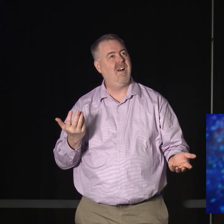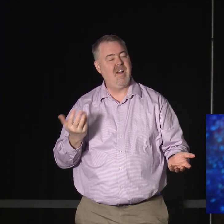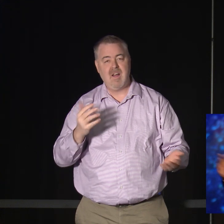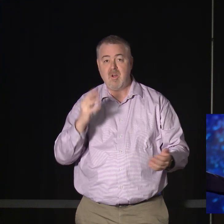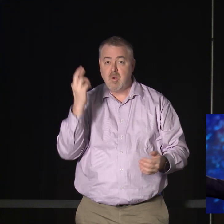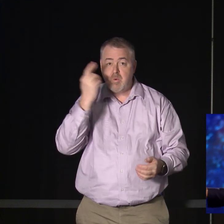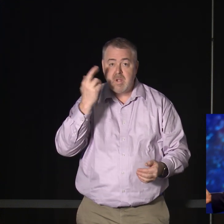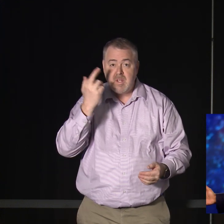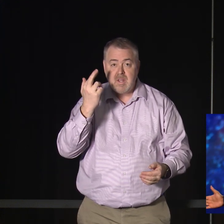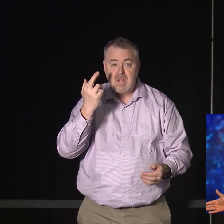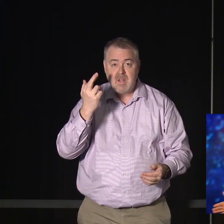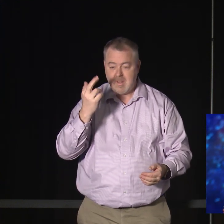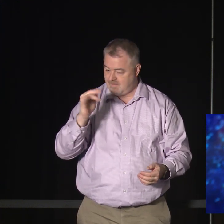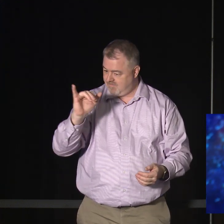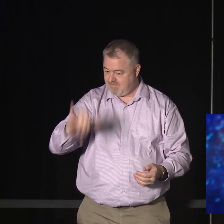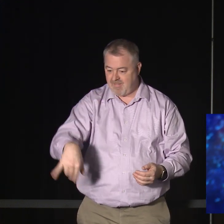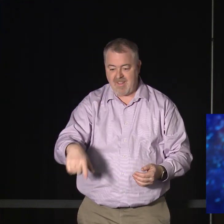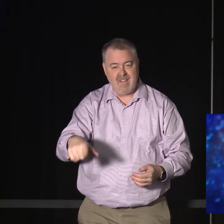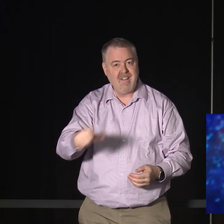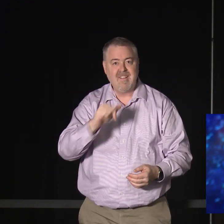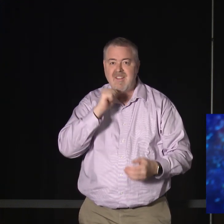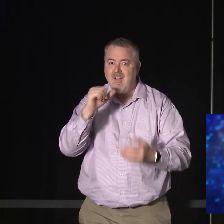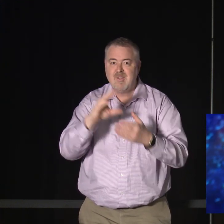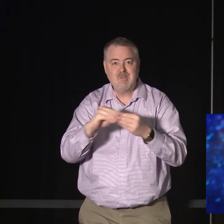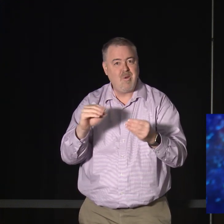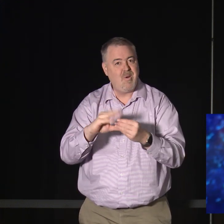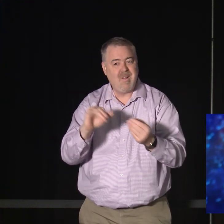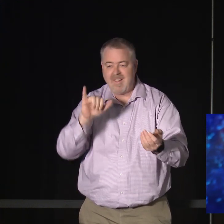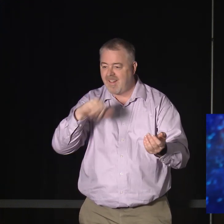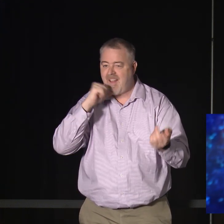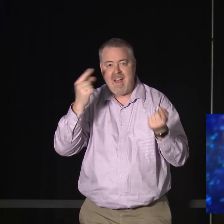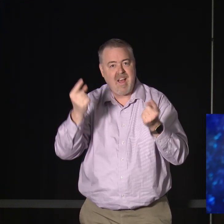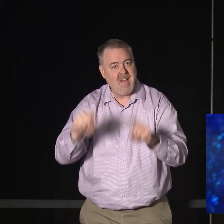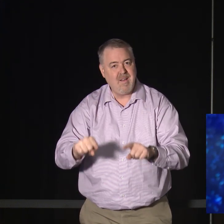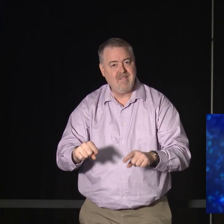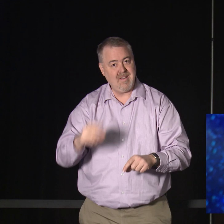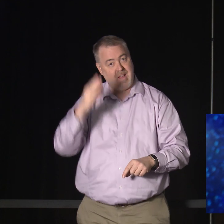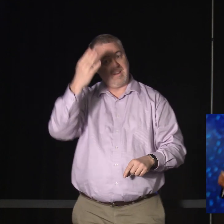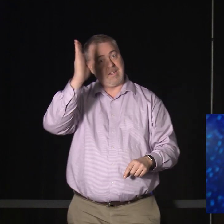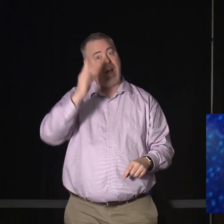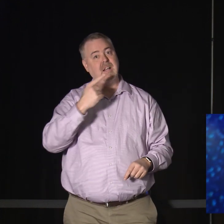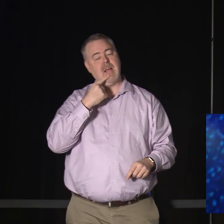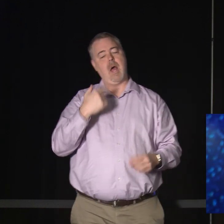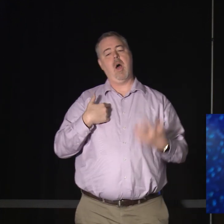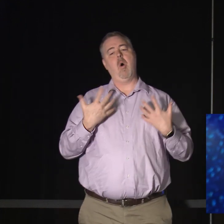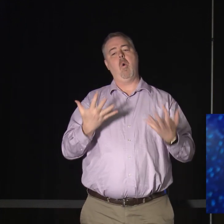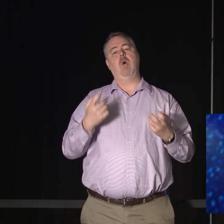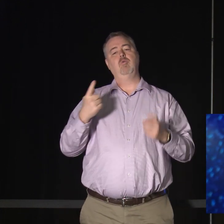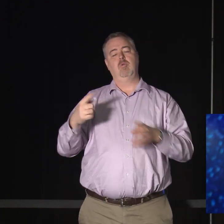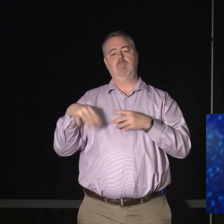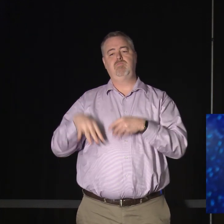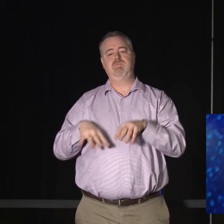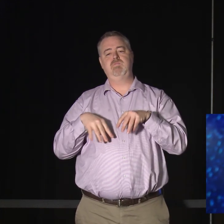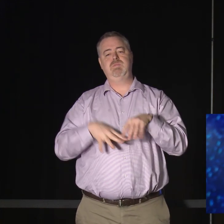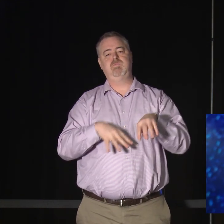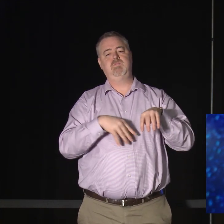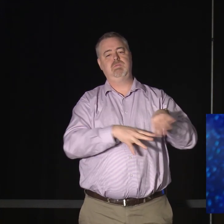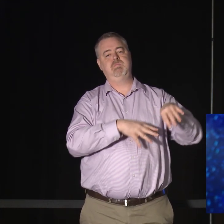That's because that's not how it went, beloved. God said, I want you to march around the city.